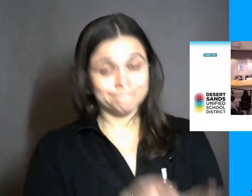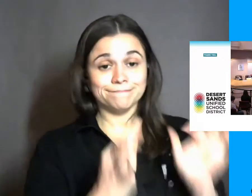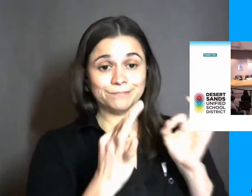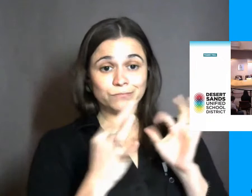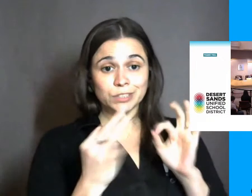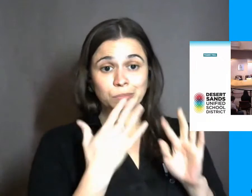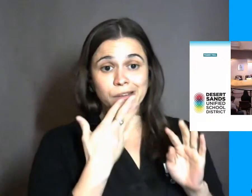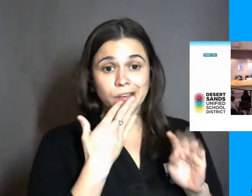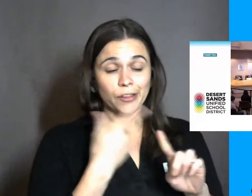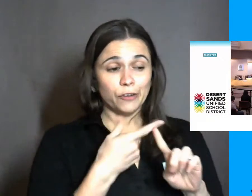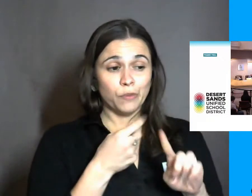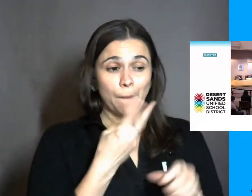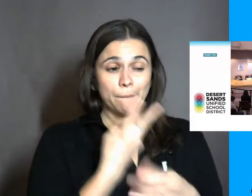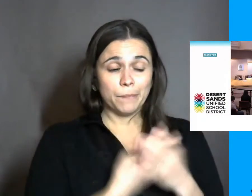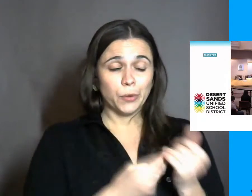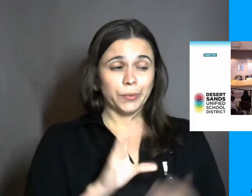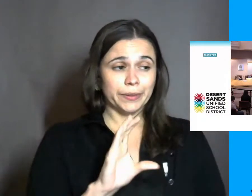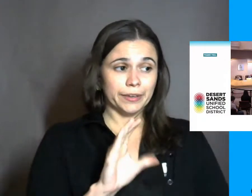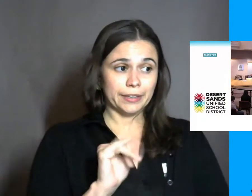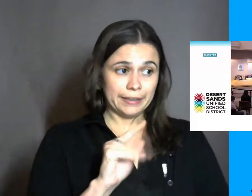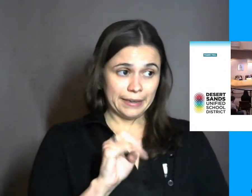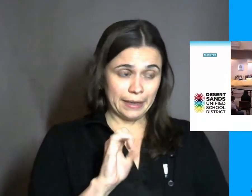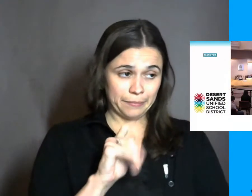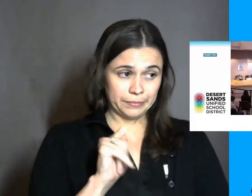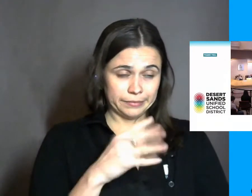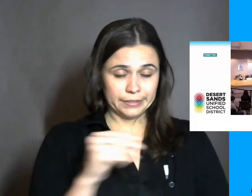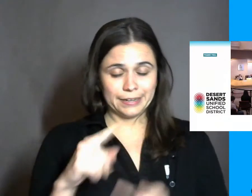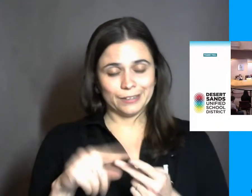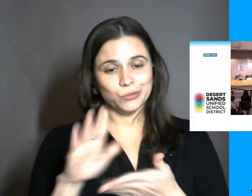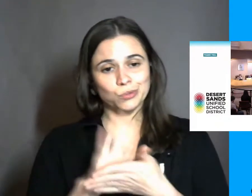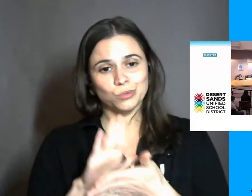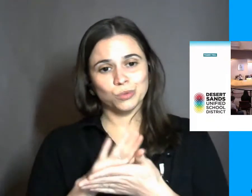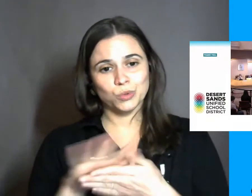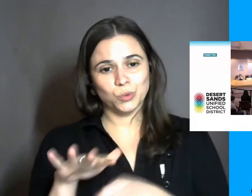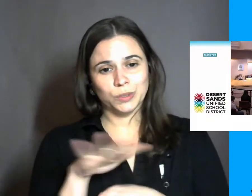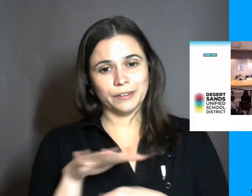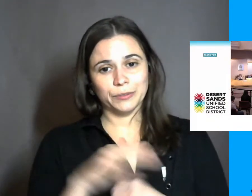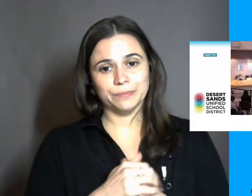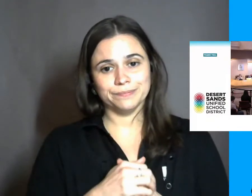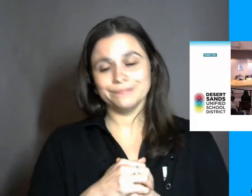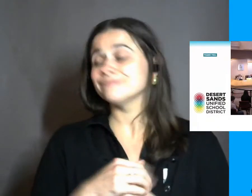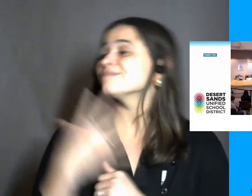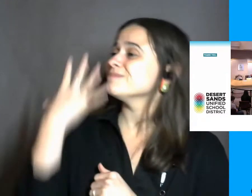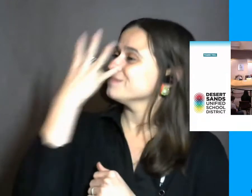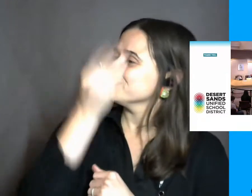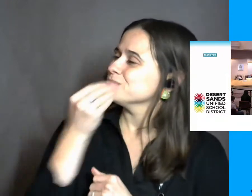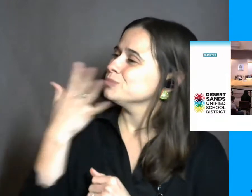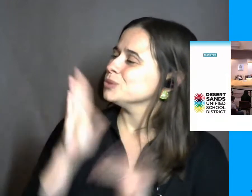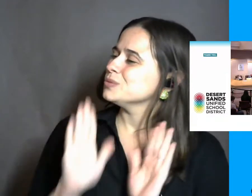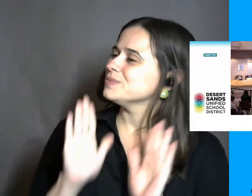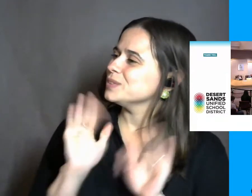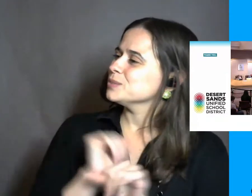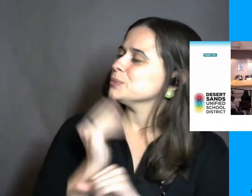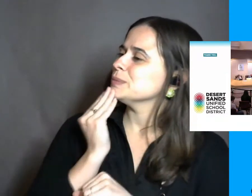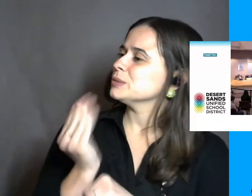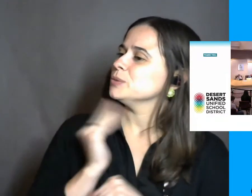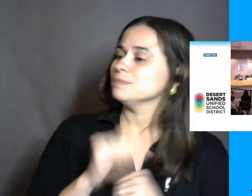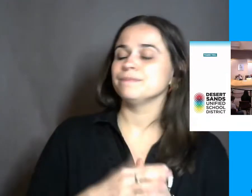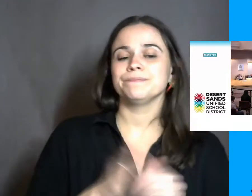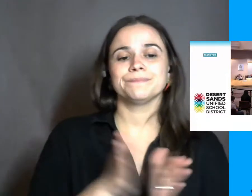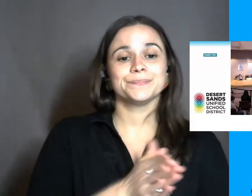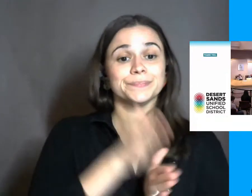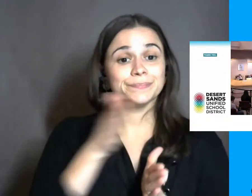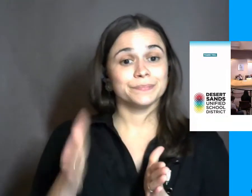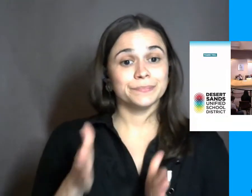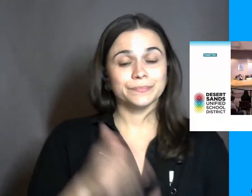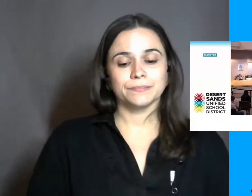well. Okay, great. No, they look beautiful. You guys are doing an awesome job. Thank you. Jonathan. Yeah, thank